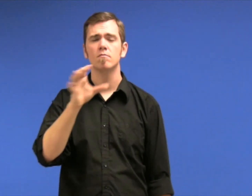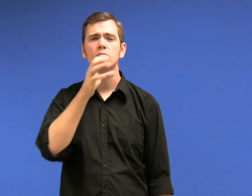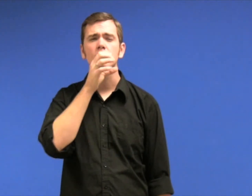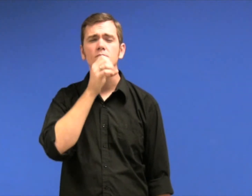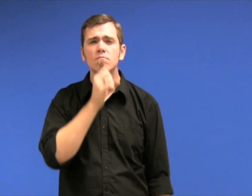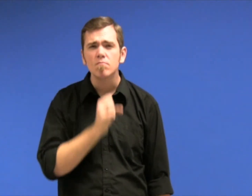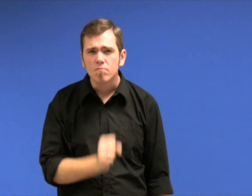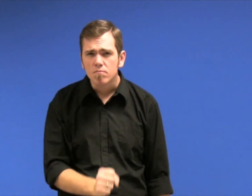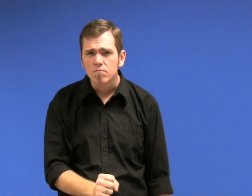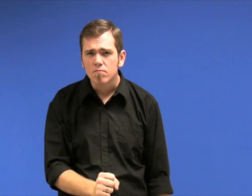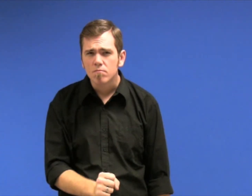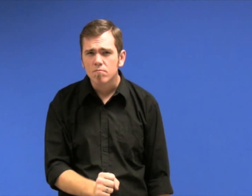is old.